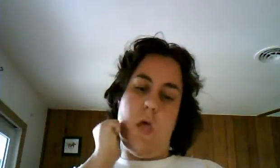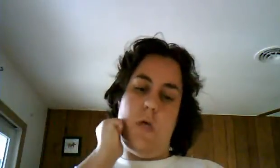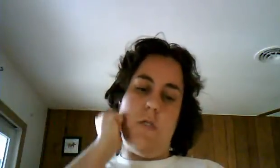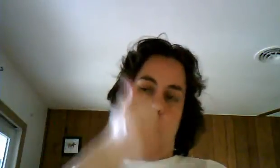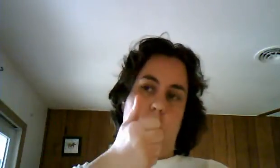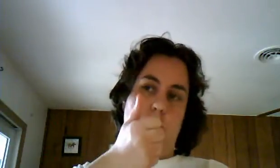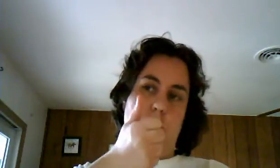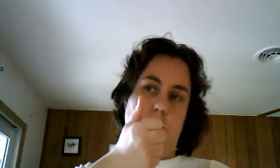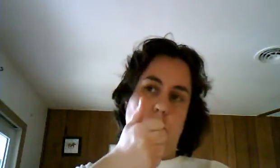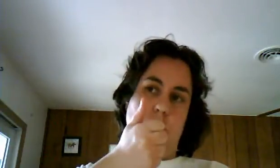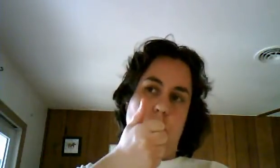Tomorrow.